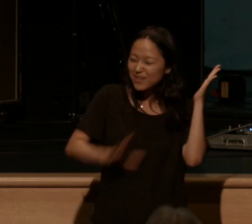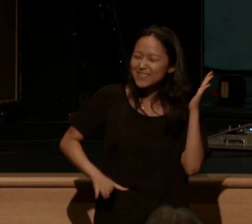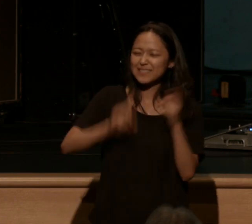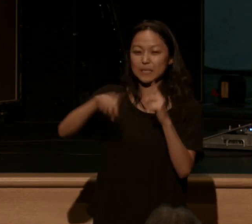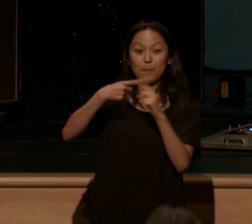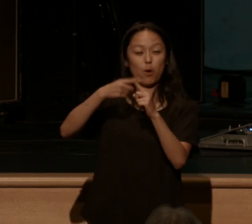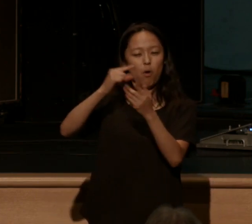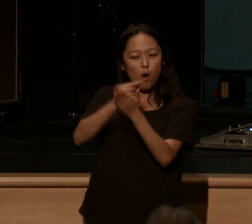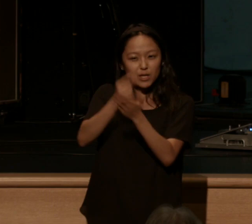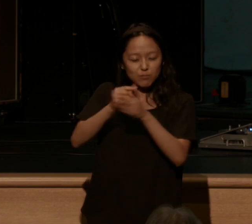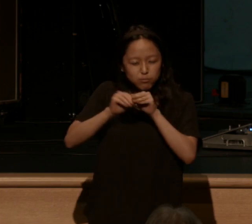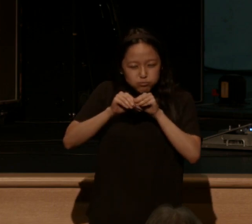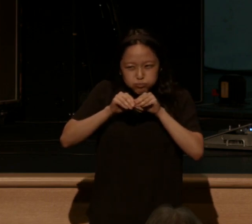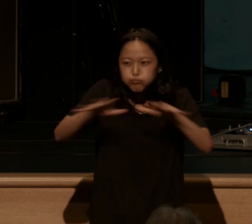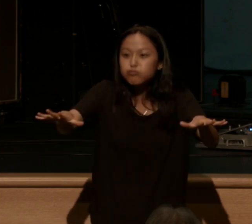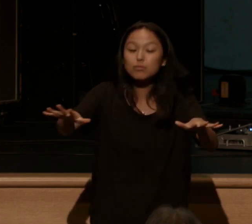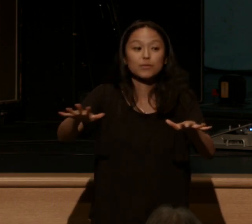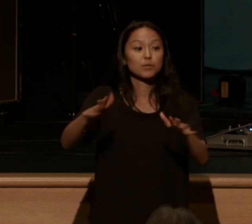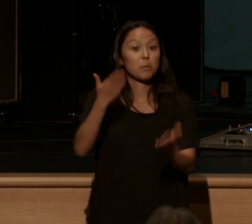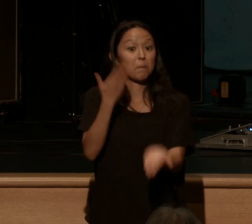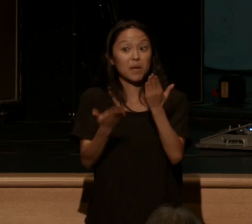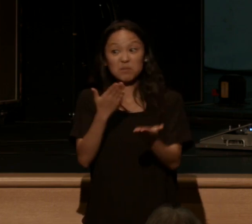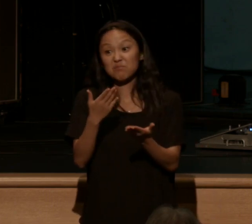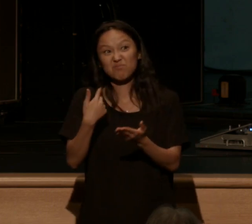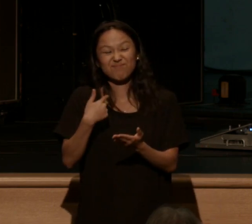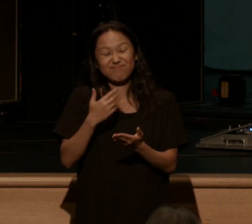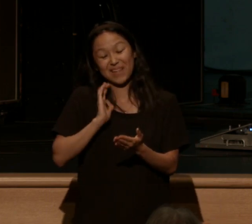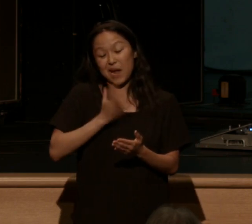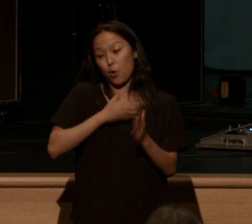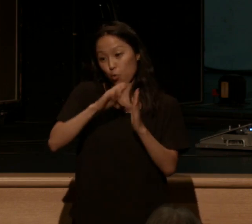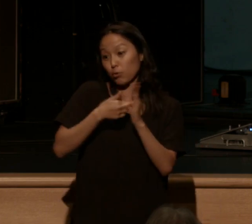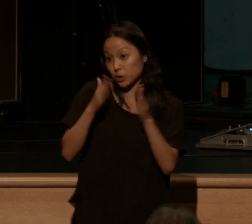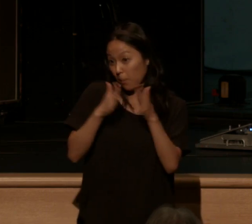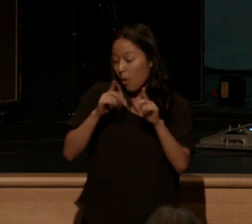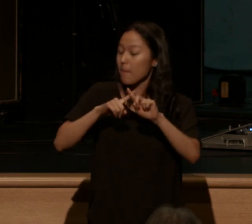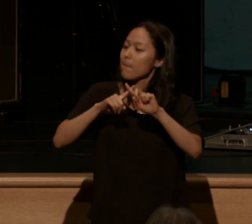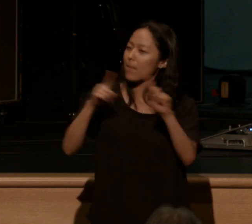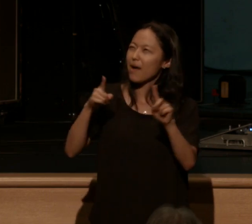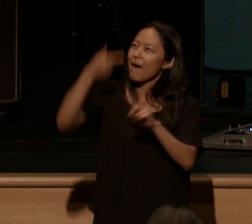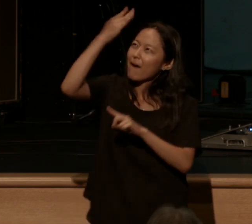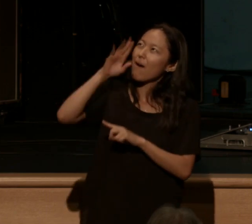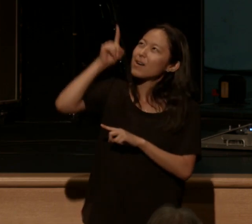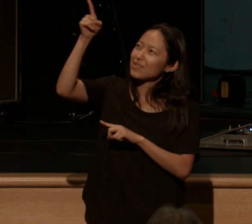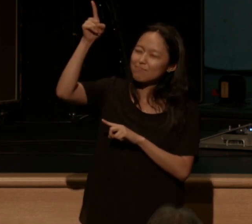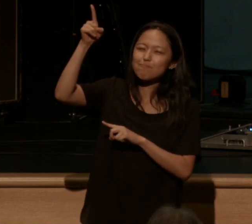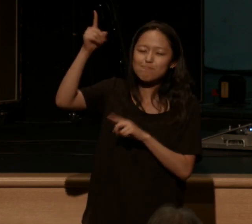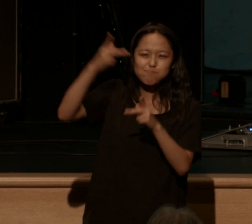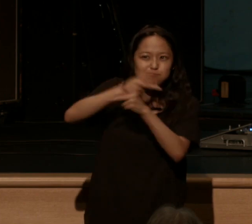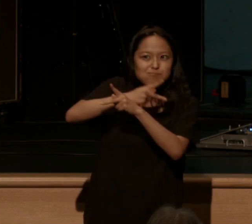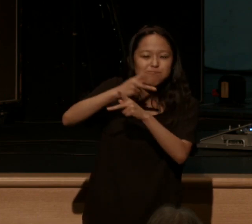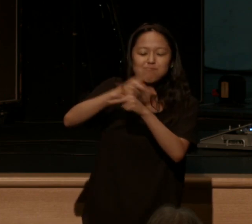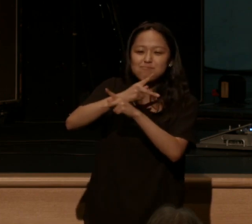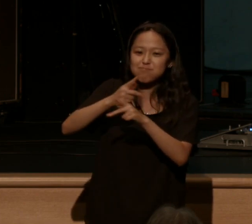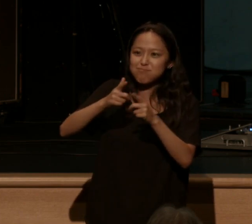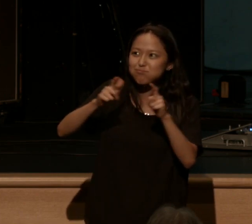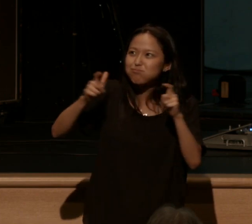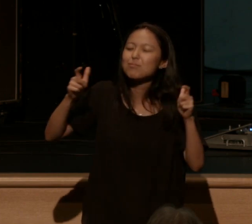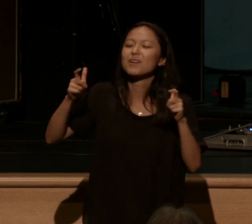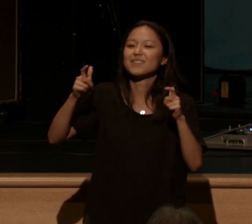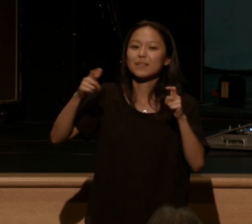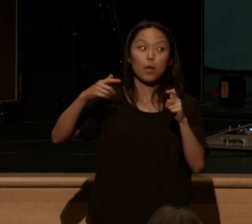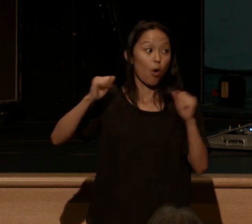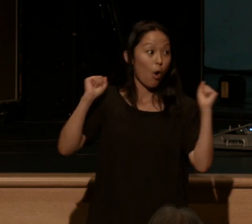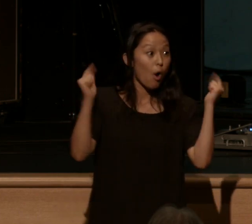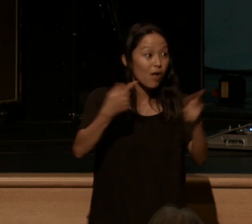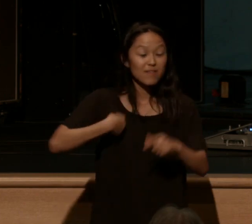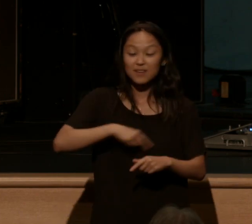gospel expansion. And so we might have a small part in this as a church, but we pray God would make it a significant part. And all of us coming